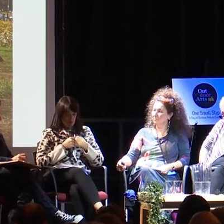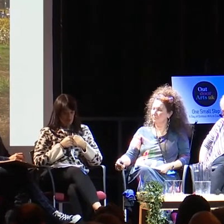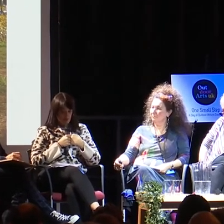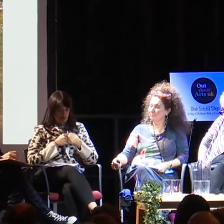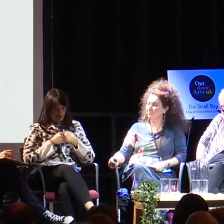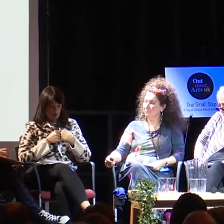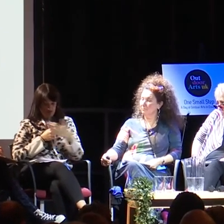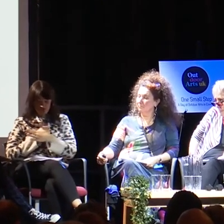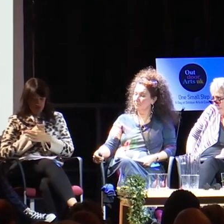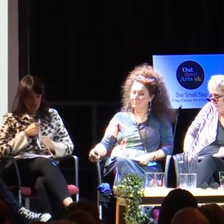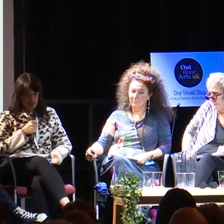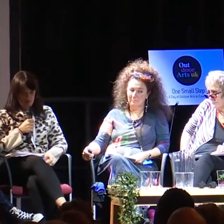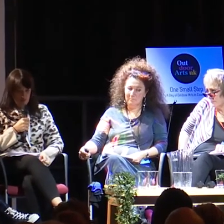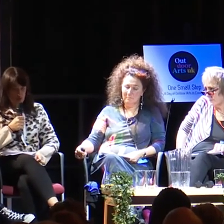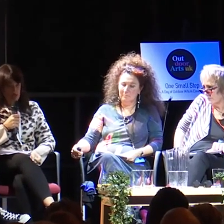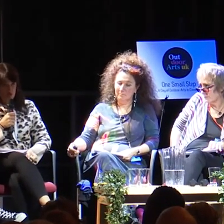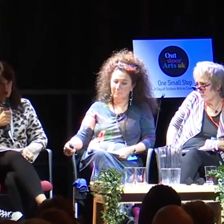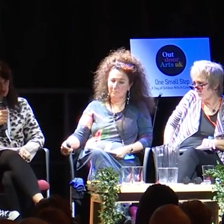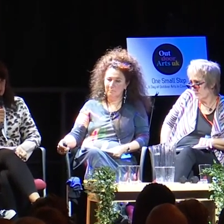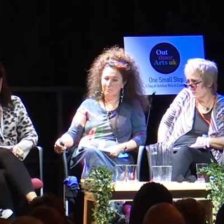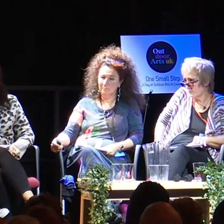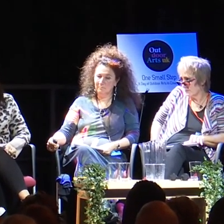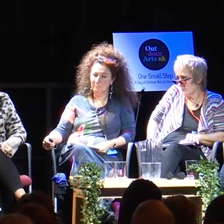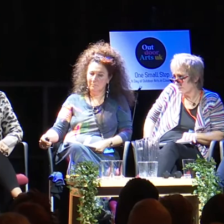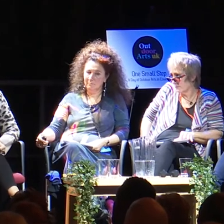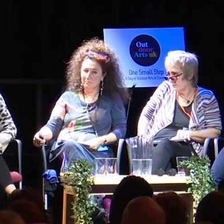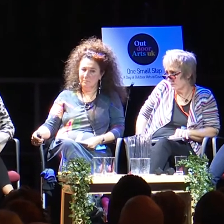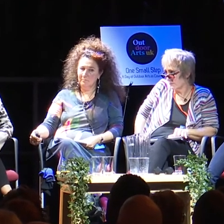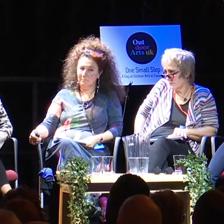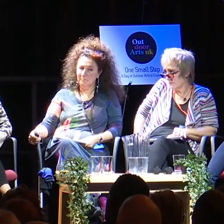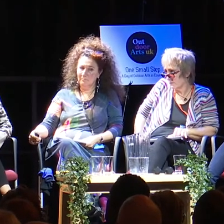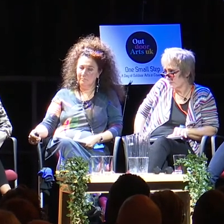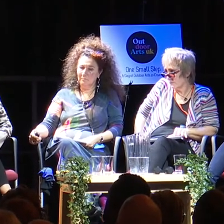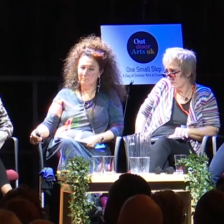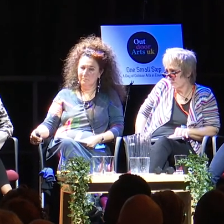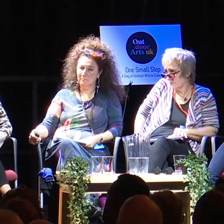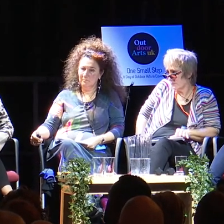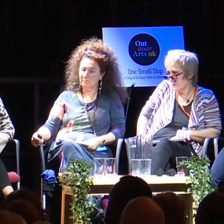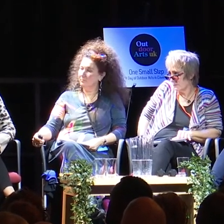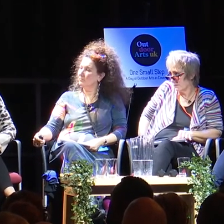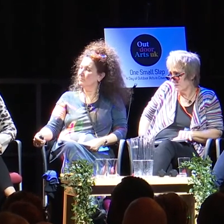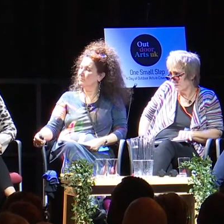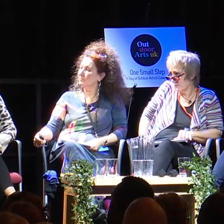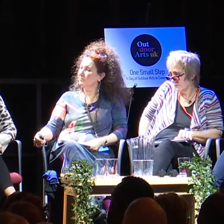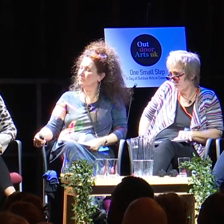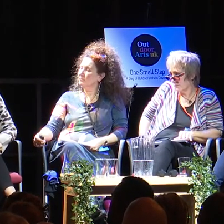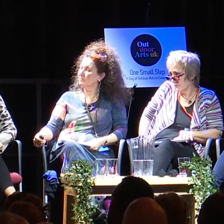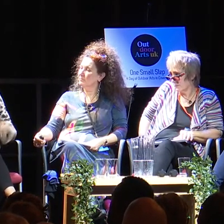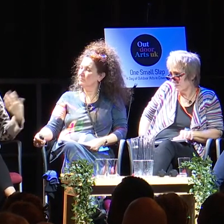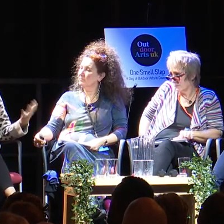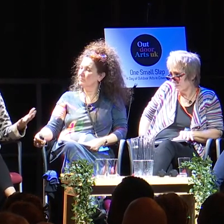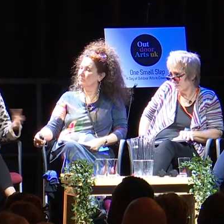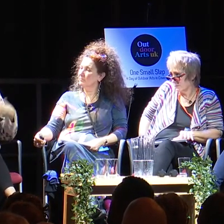the importance for me on this project has been working across interfaith. So I feel really enlightened and I have been